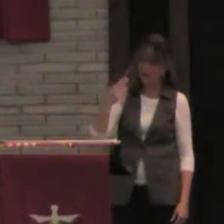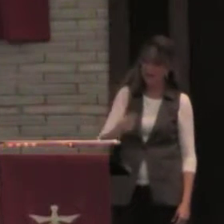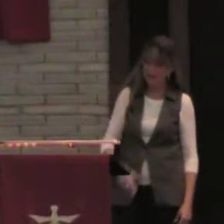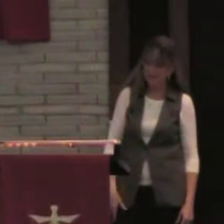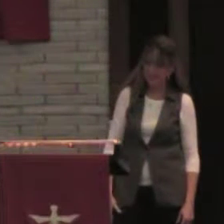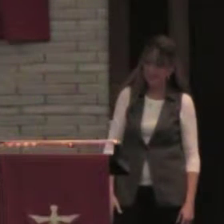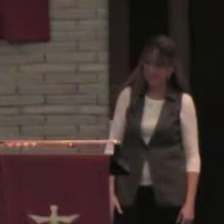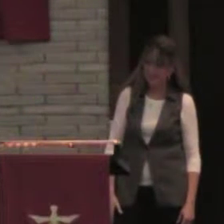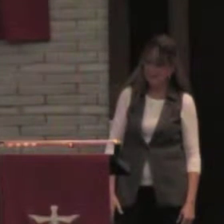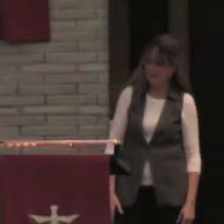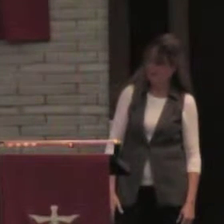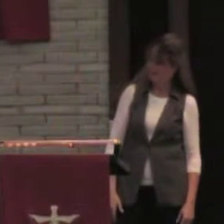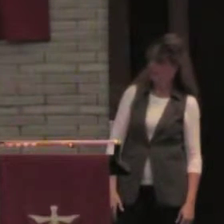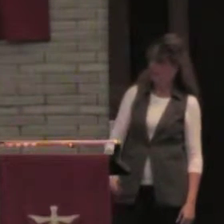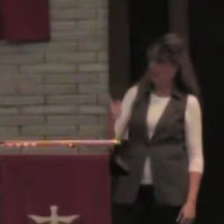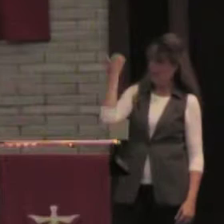So God said, Sarah,